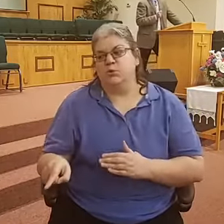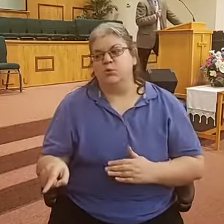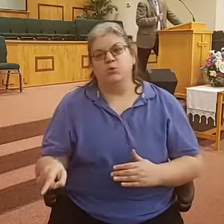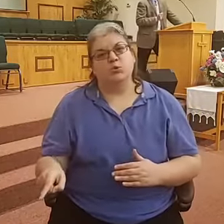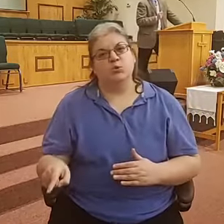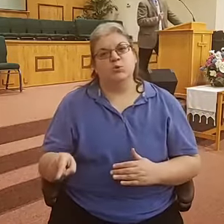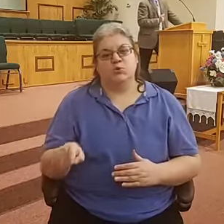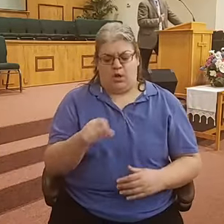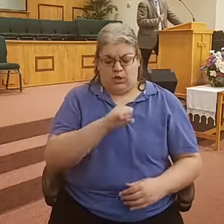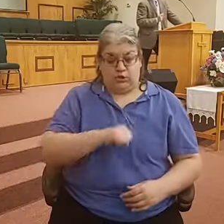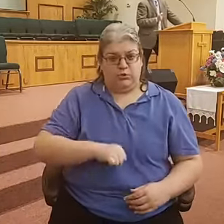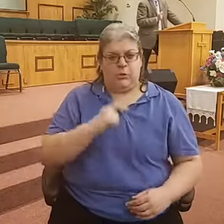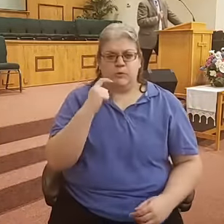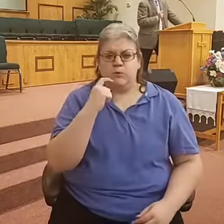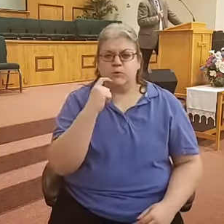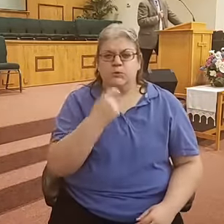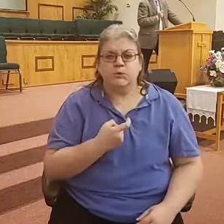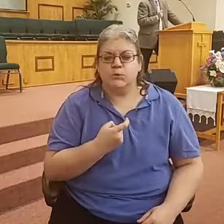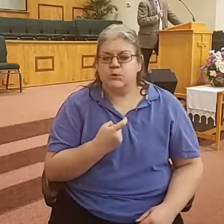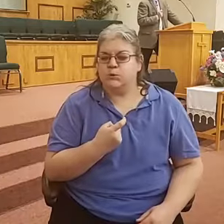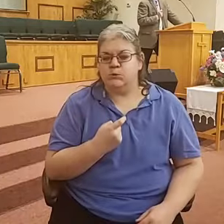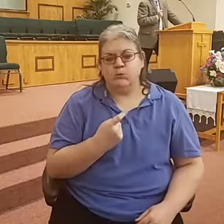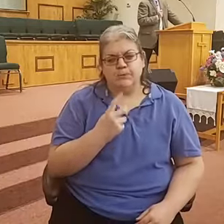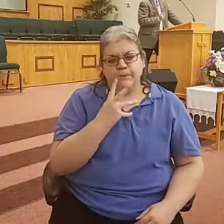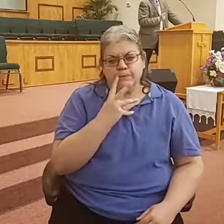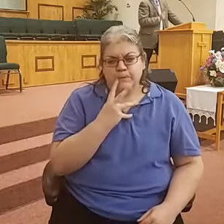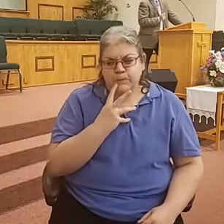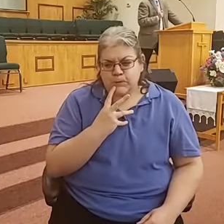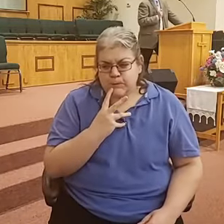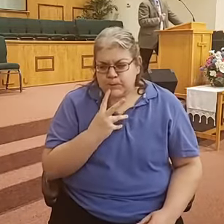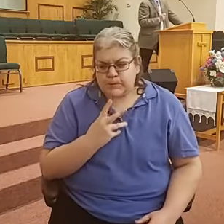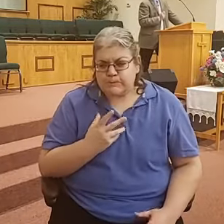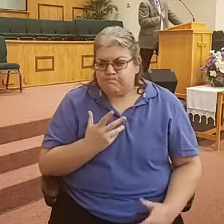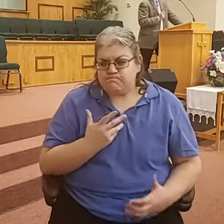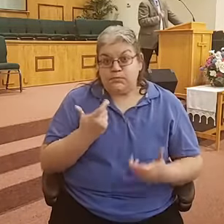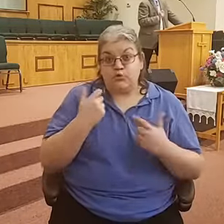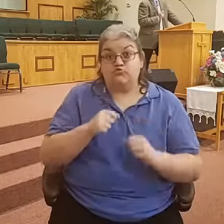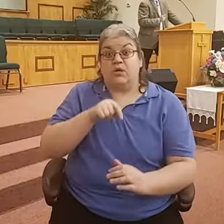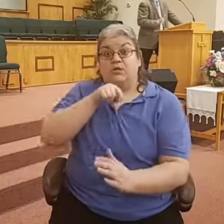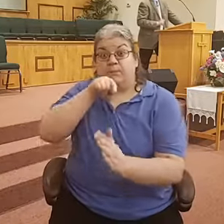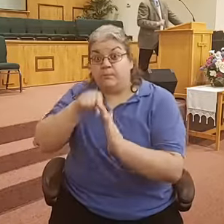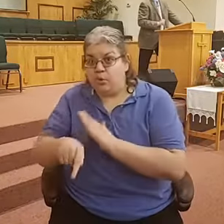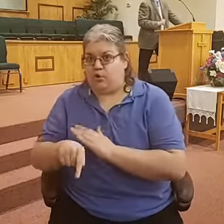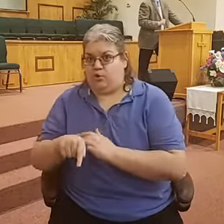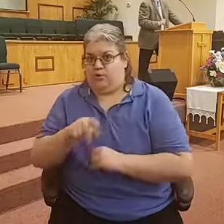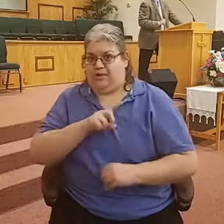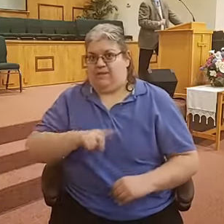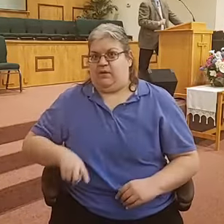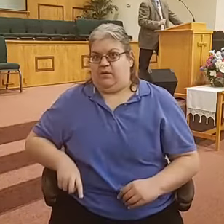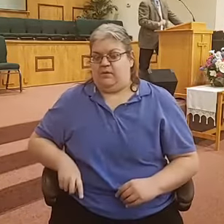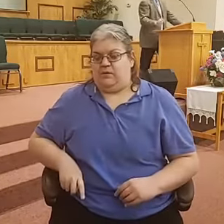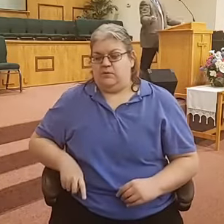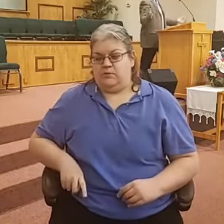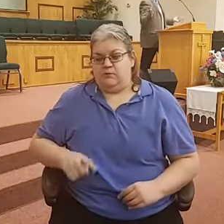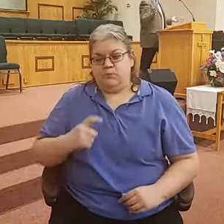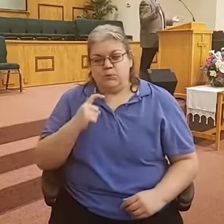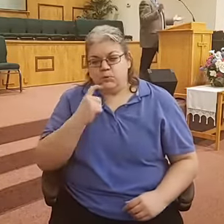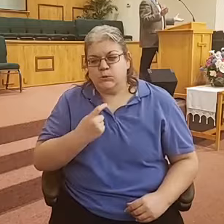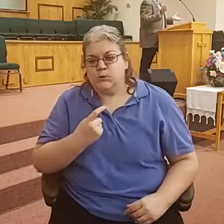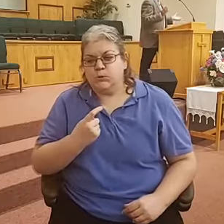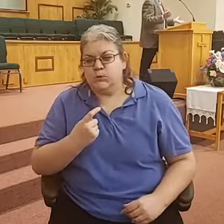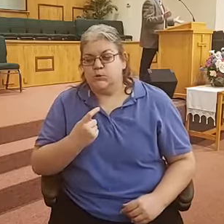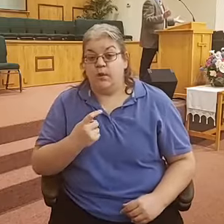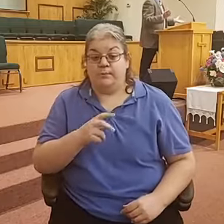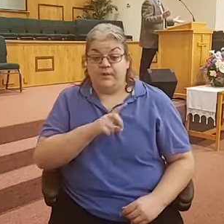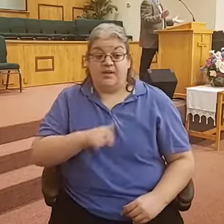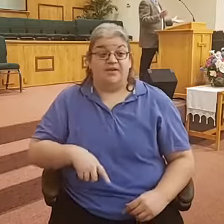so envious of David, he is attempting to murder David. David had nothing but